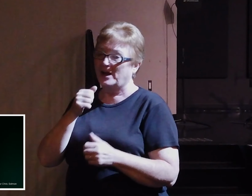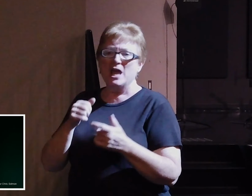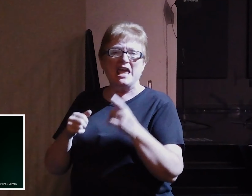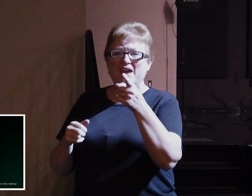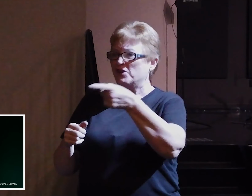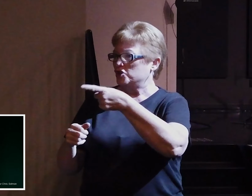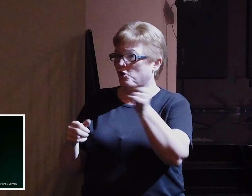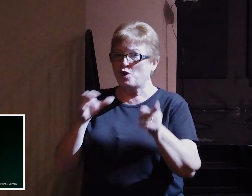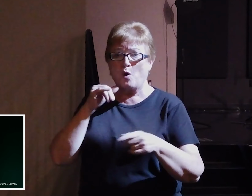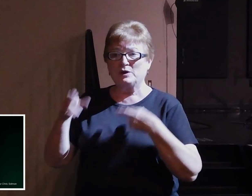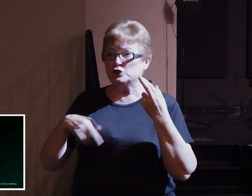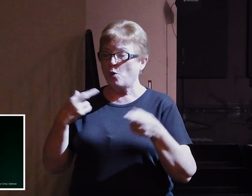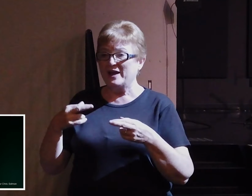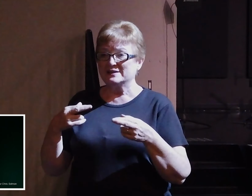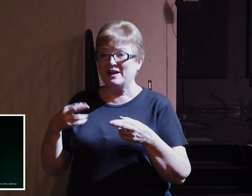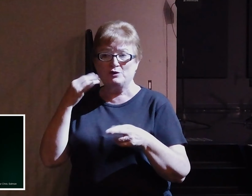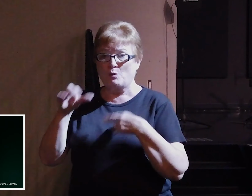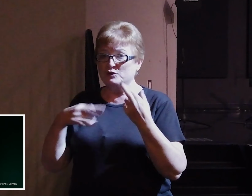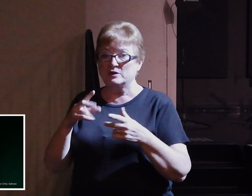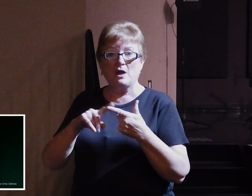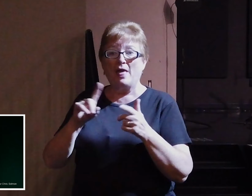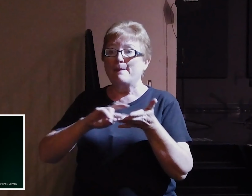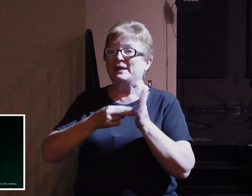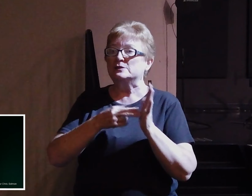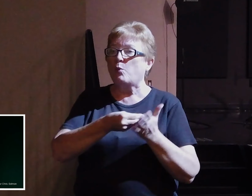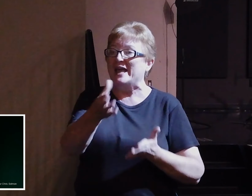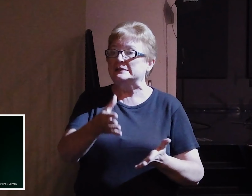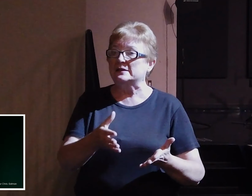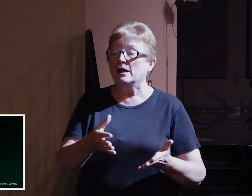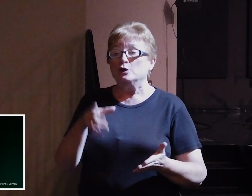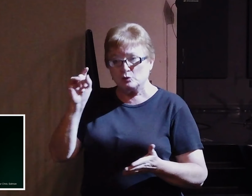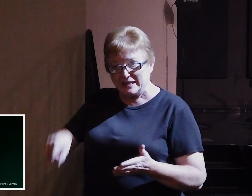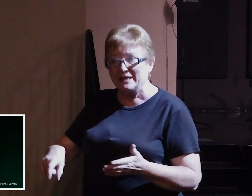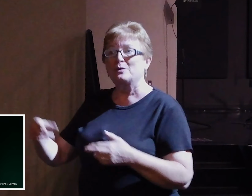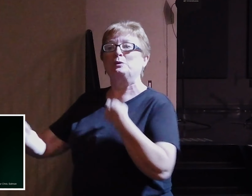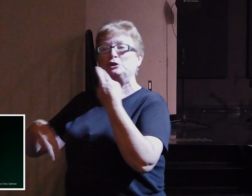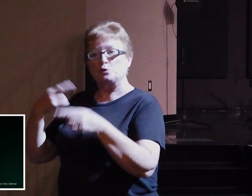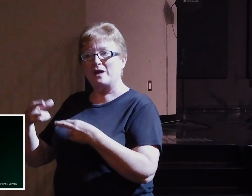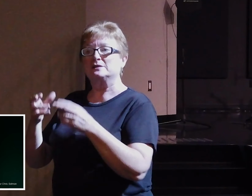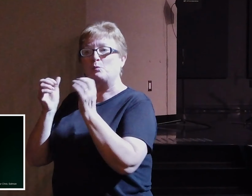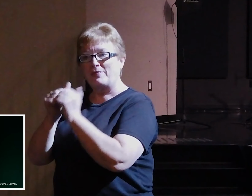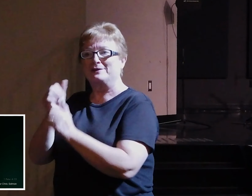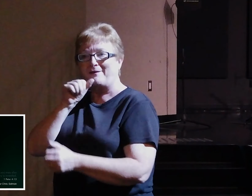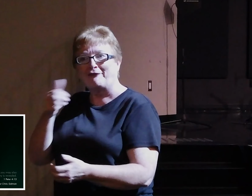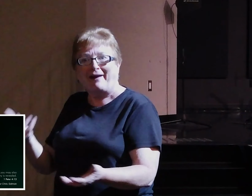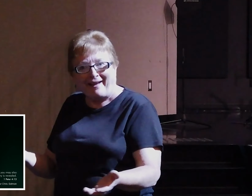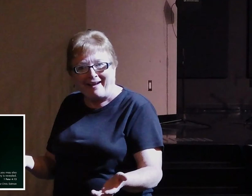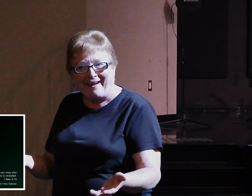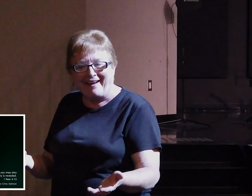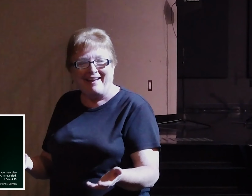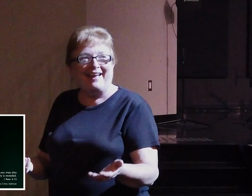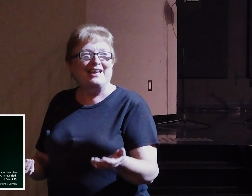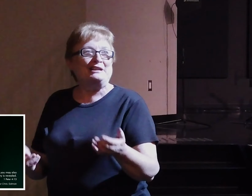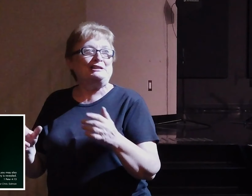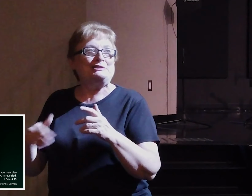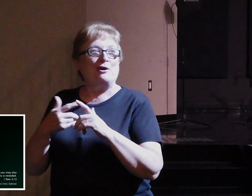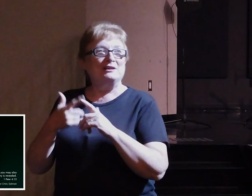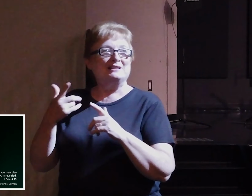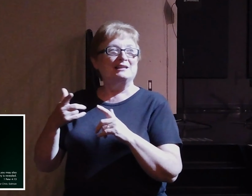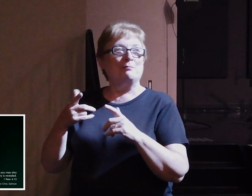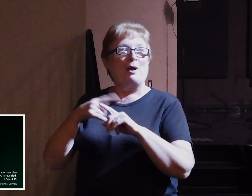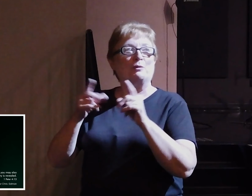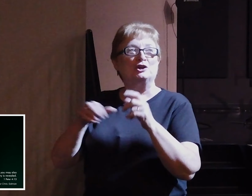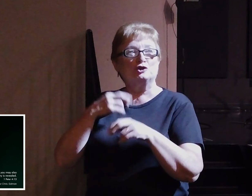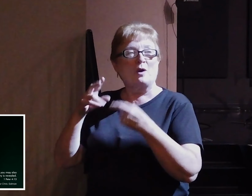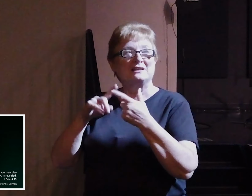Look back at verse 13. Paul says this, but rejoice insofar as you share Christ's suffering, that you may also